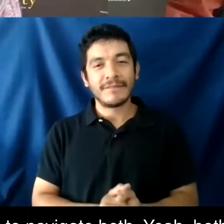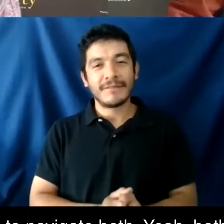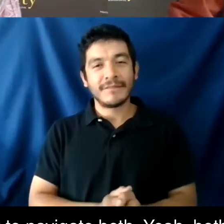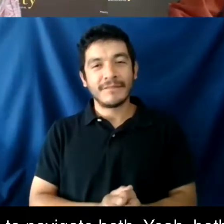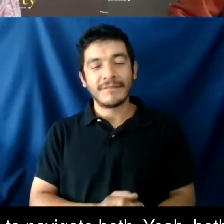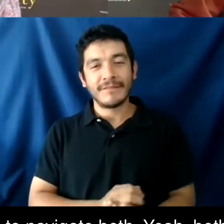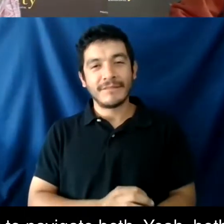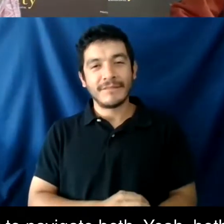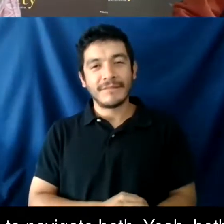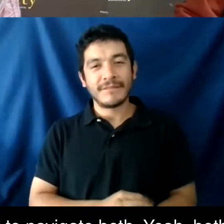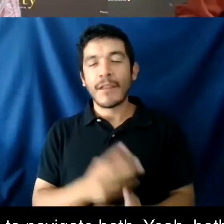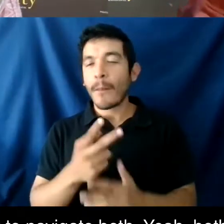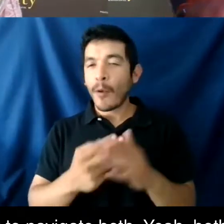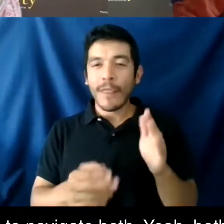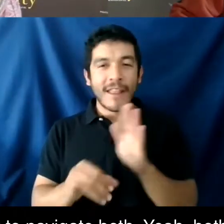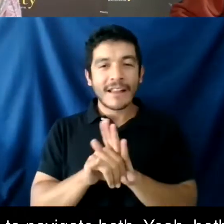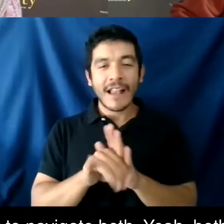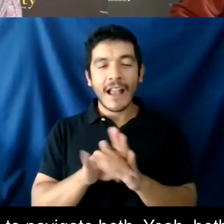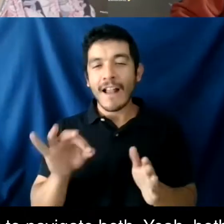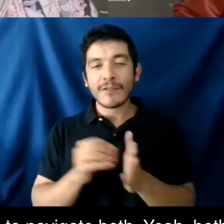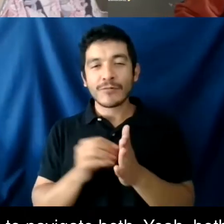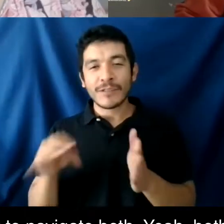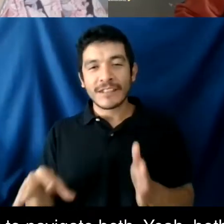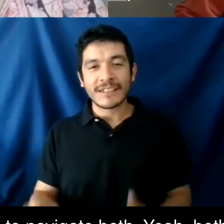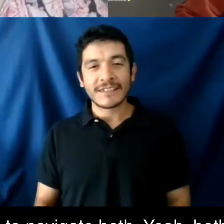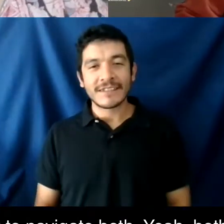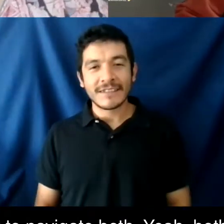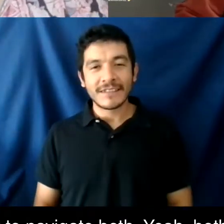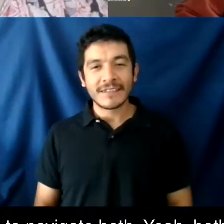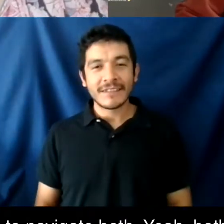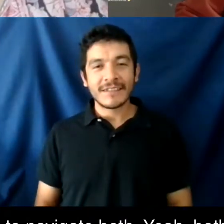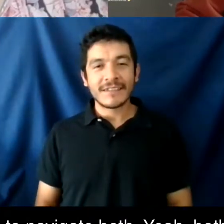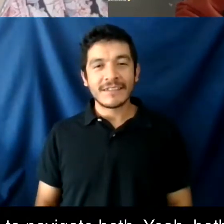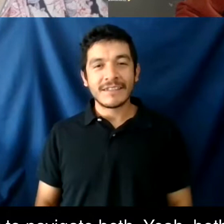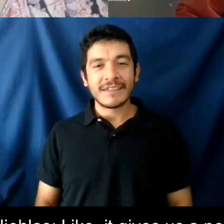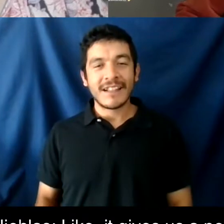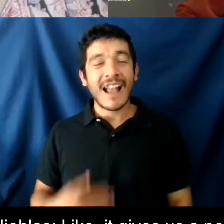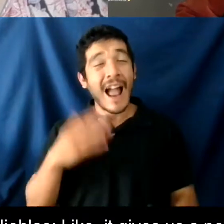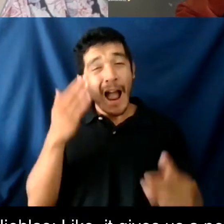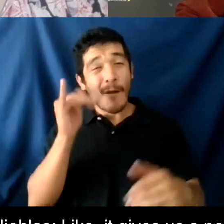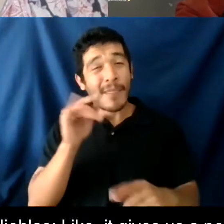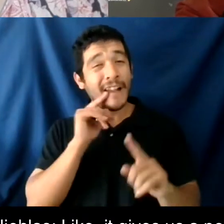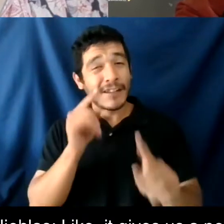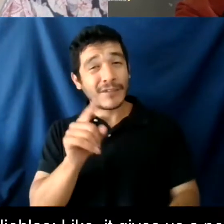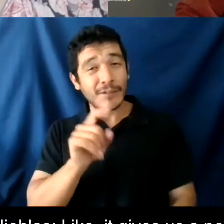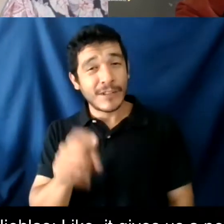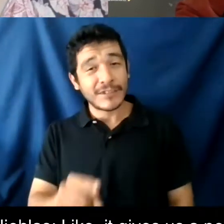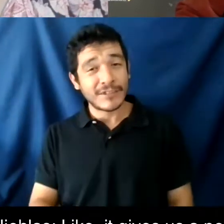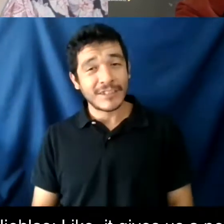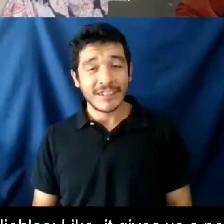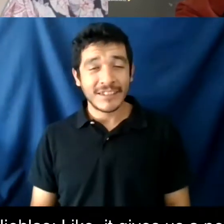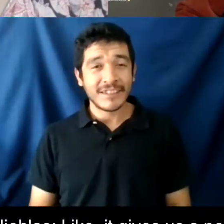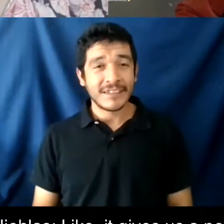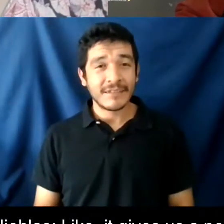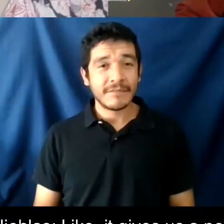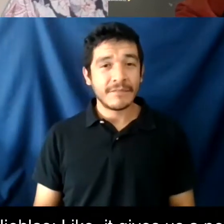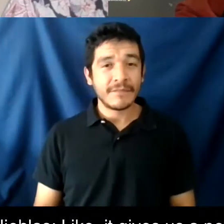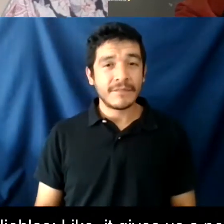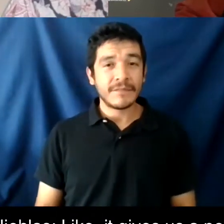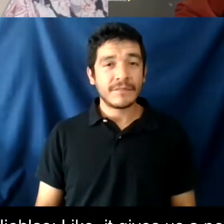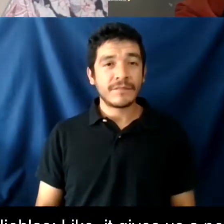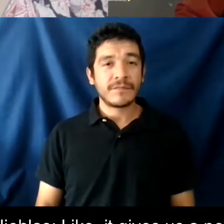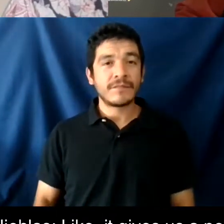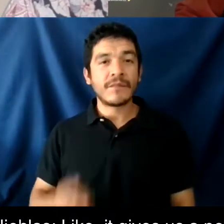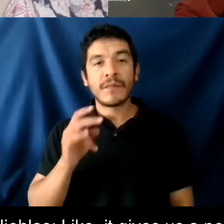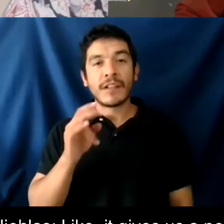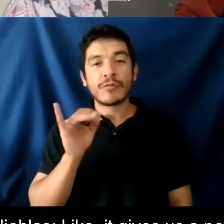both identities of students. I hope that answers the question. Like, it gives us a